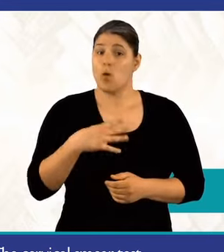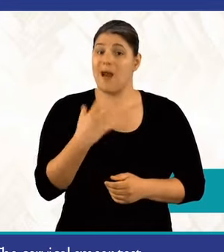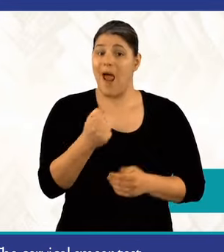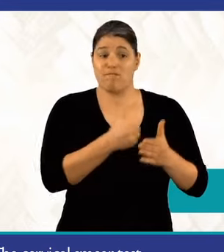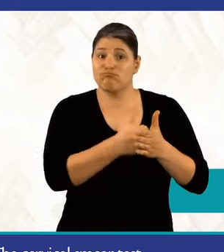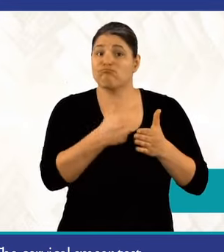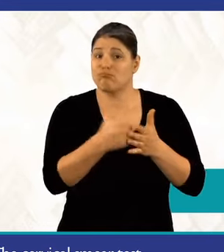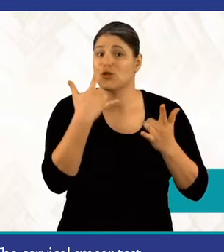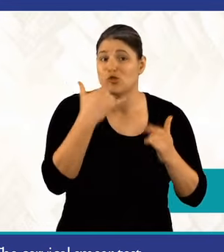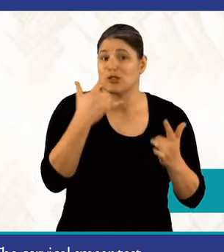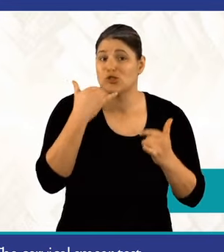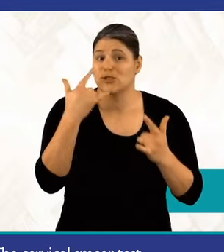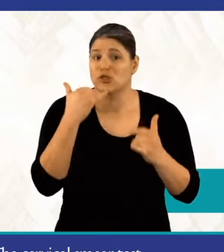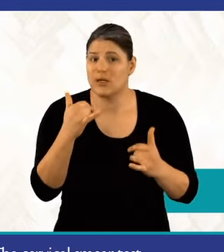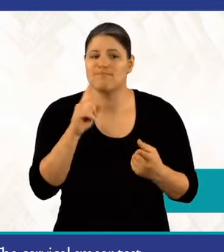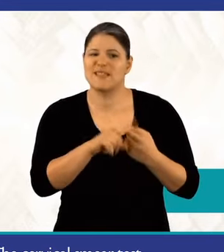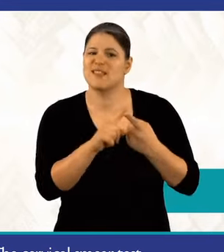cancer despite regular screening.